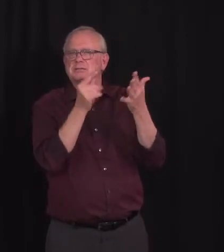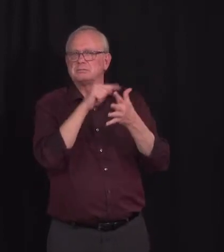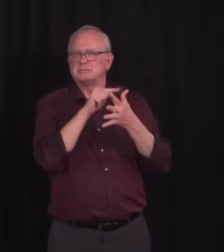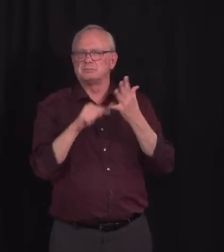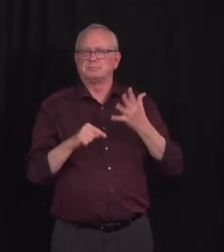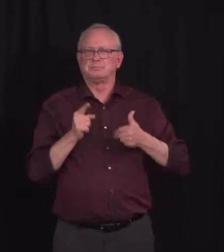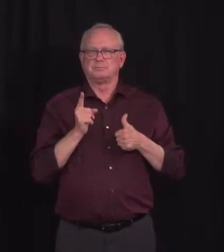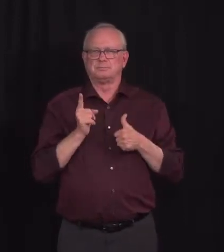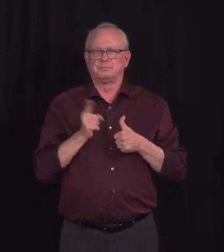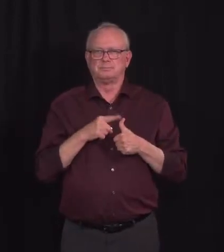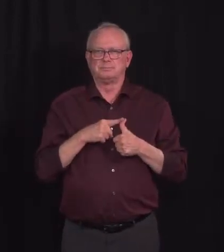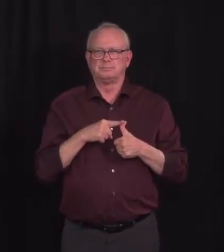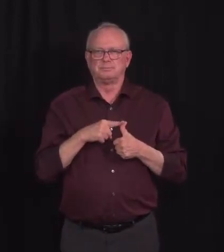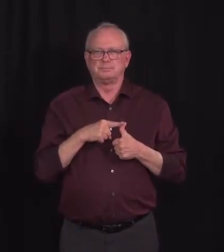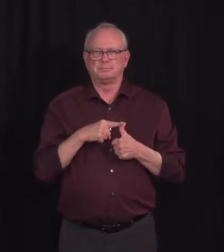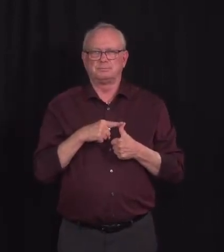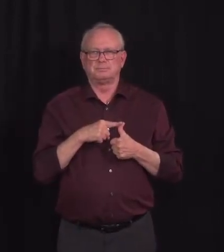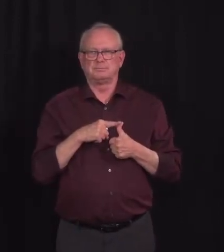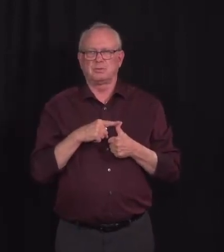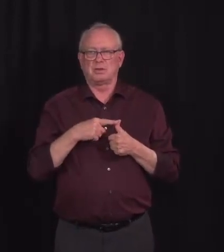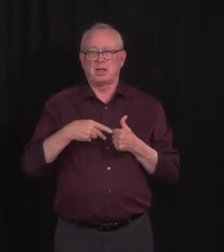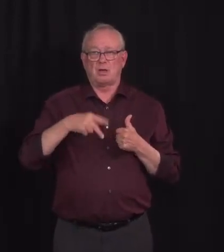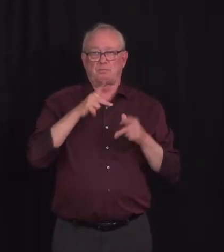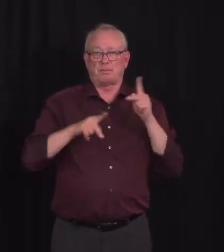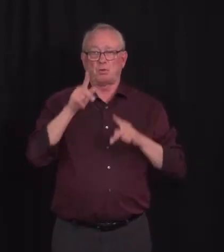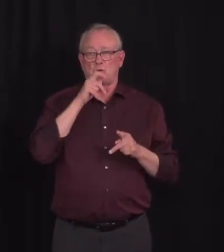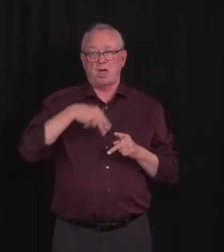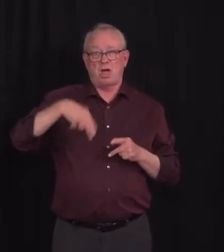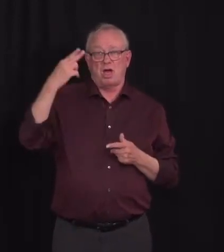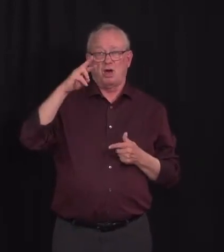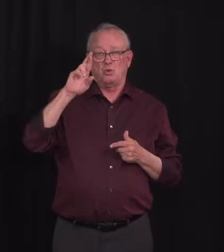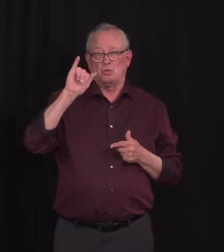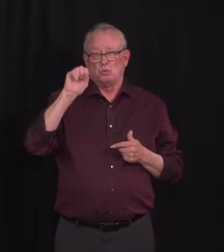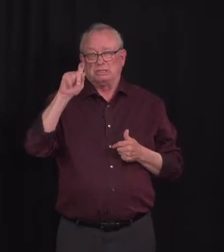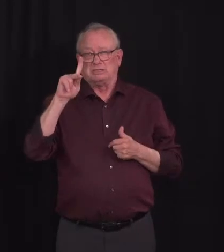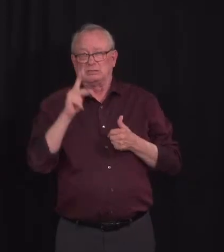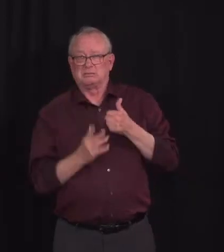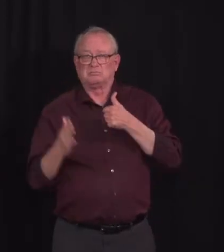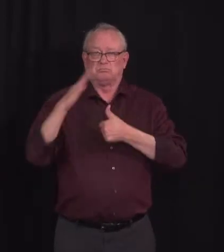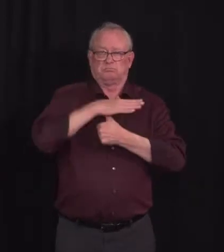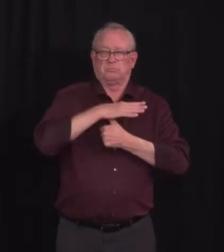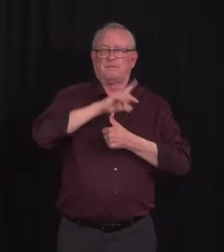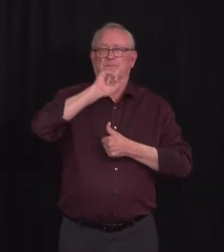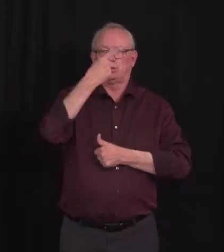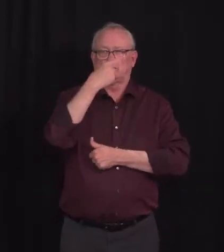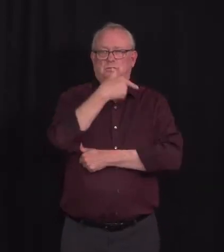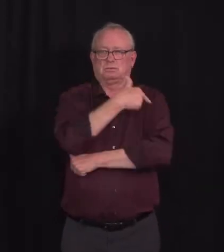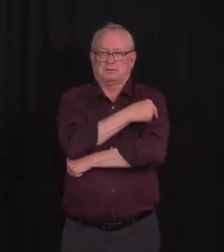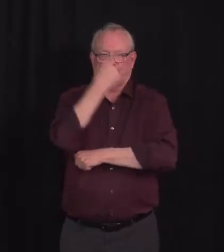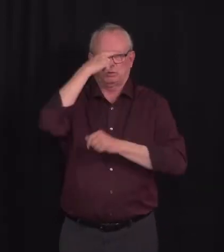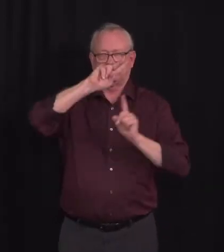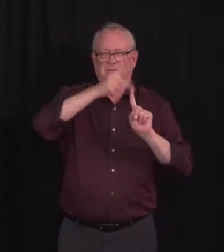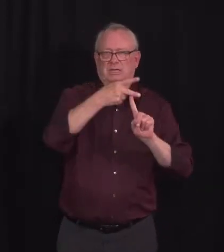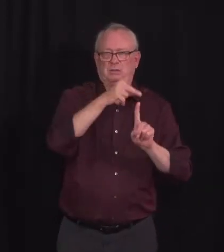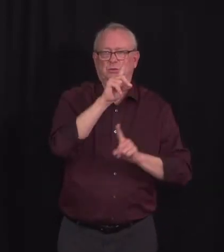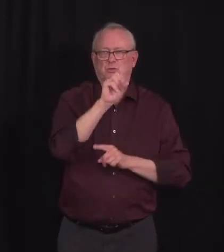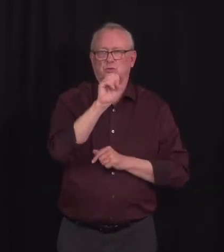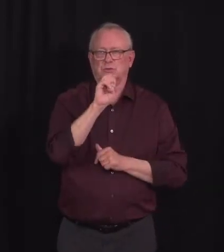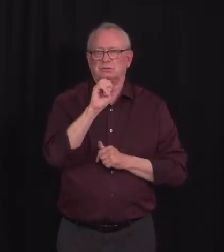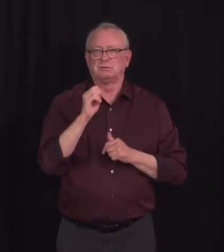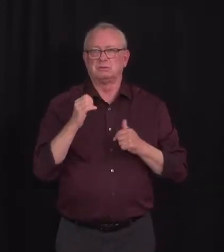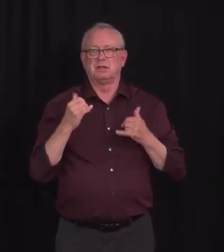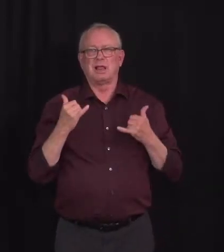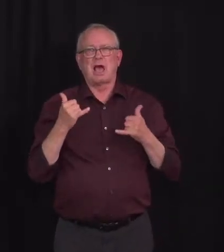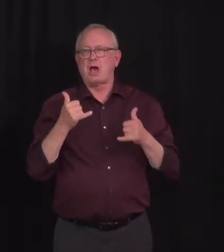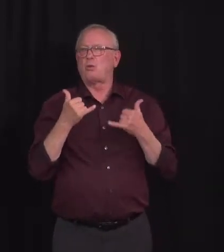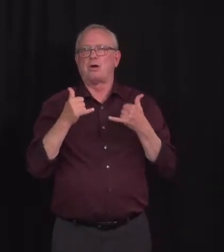that groups at high risk be prioritized for second doses. As of right now, the province has based that on the month that people were vaccinated. So